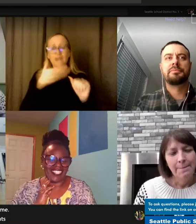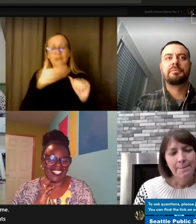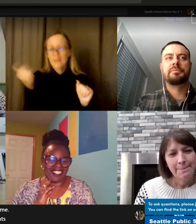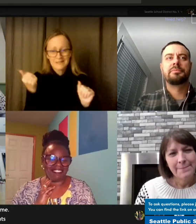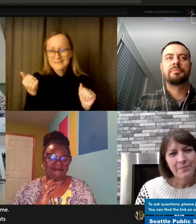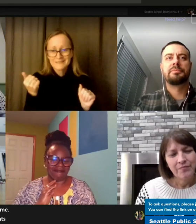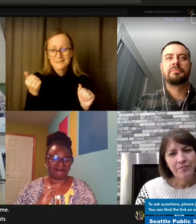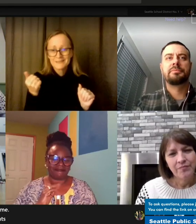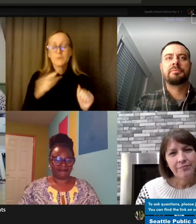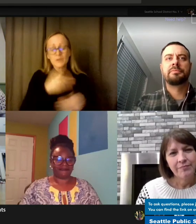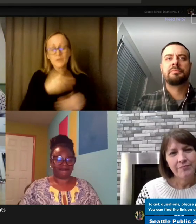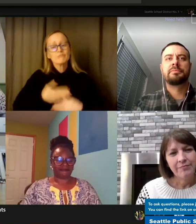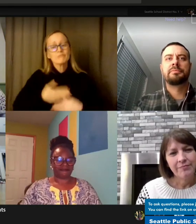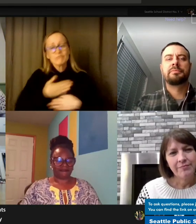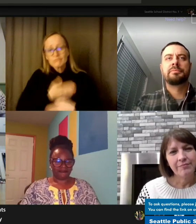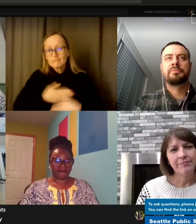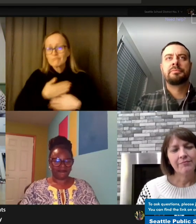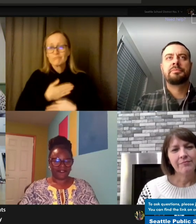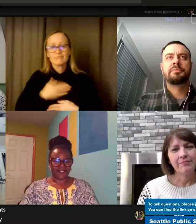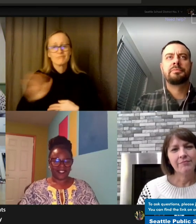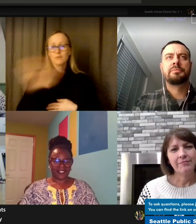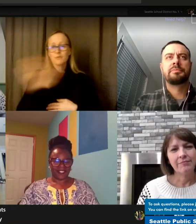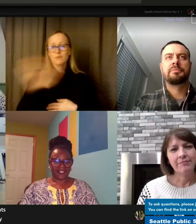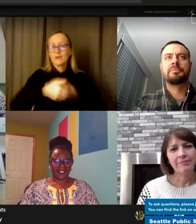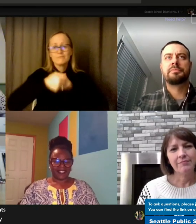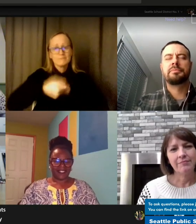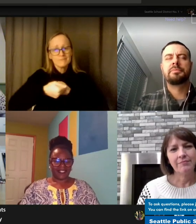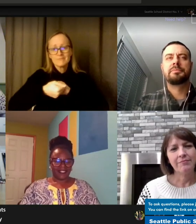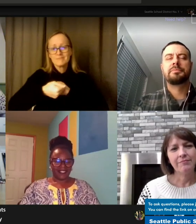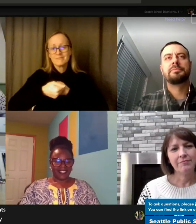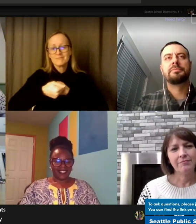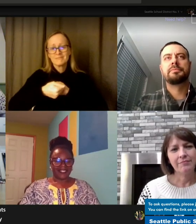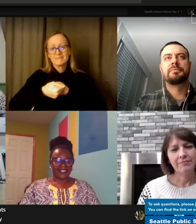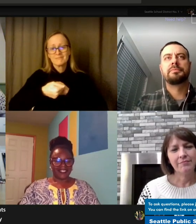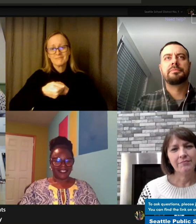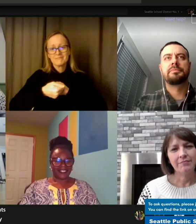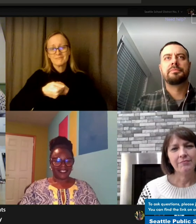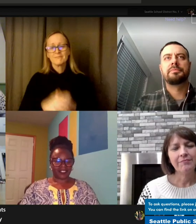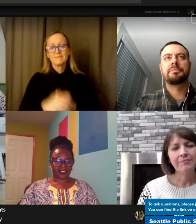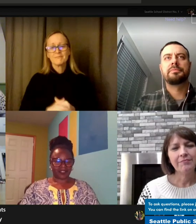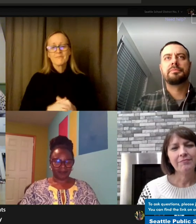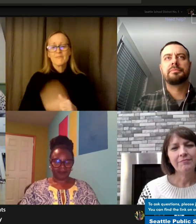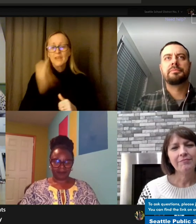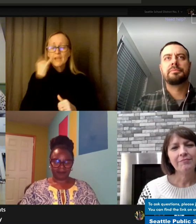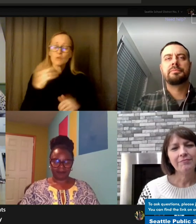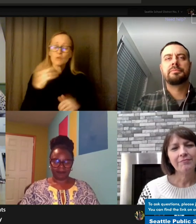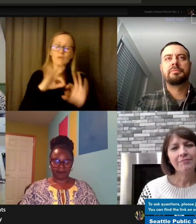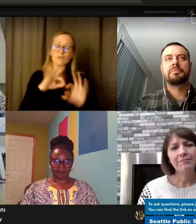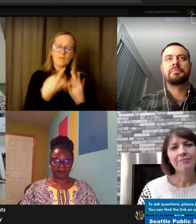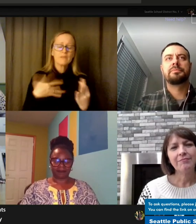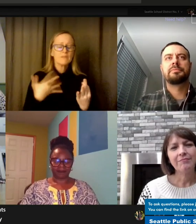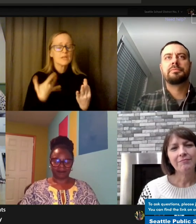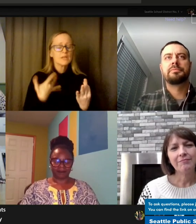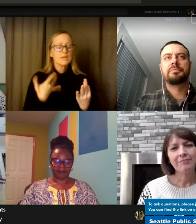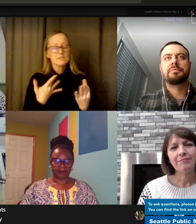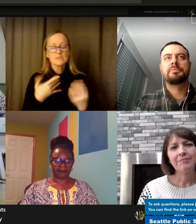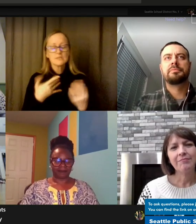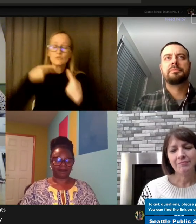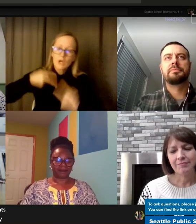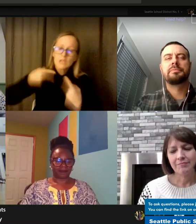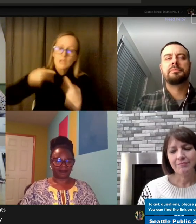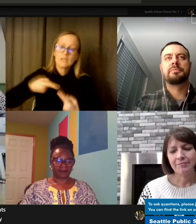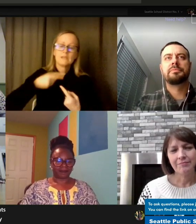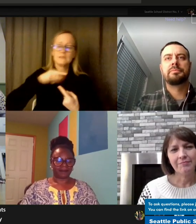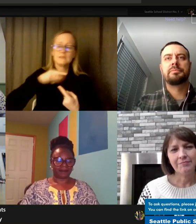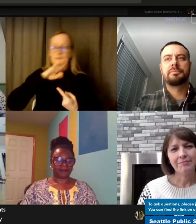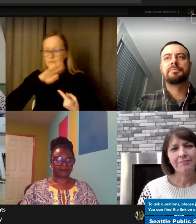with that. I would say if you are a family that's finding struggle, or your students finding struggle, to really reach out to your